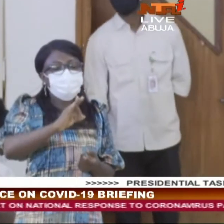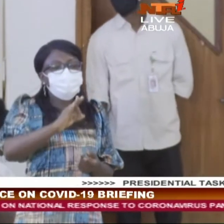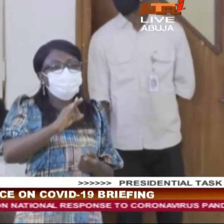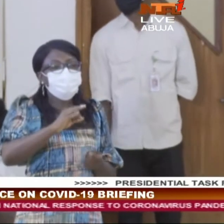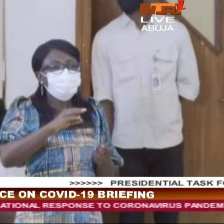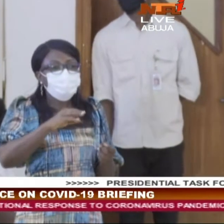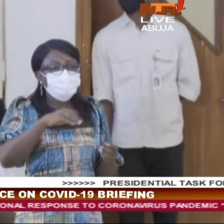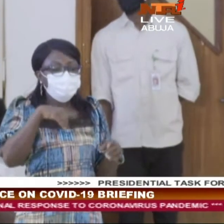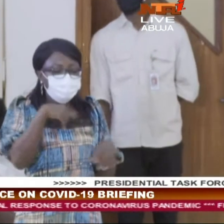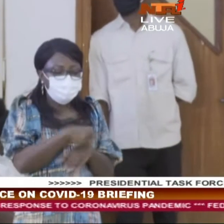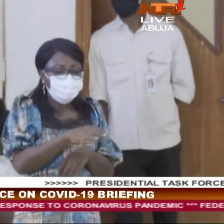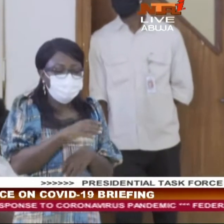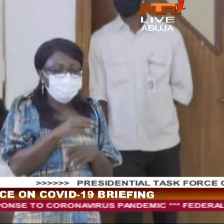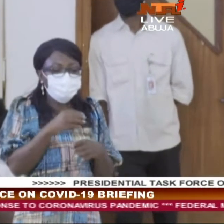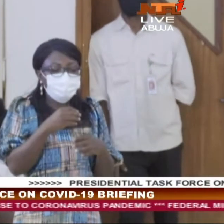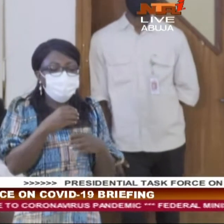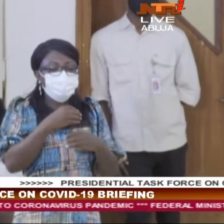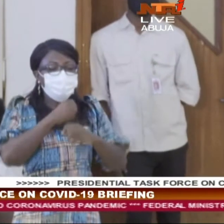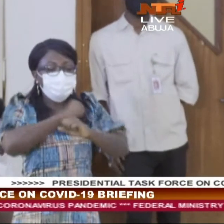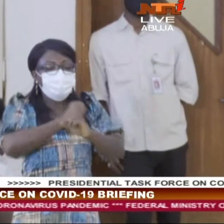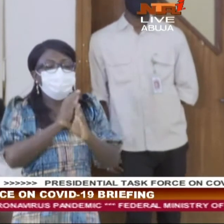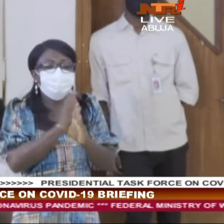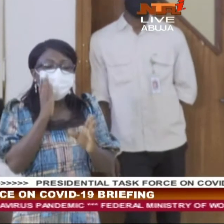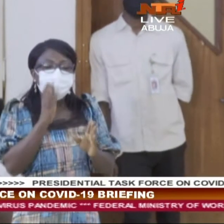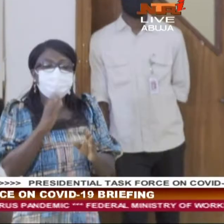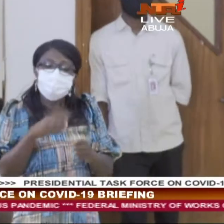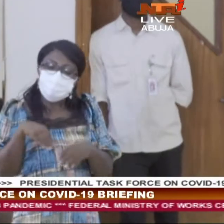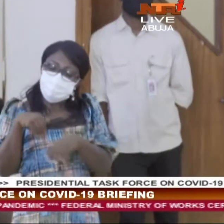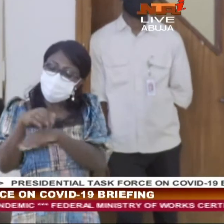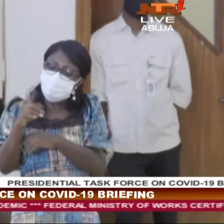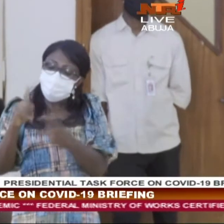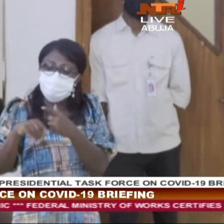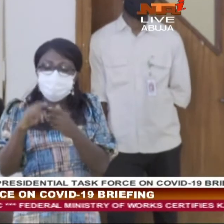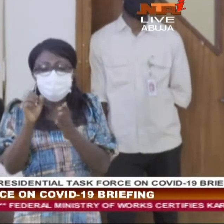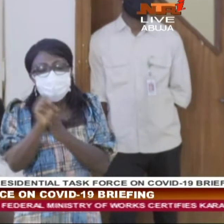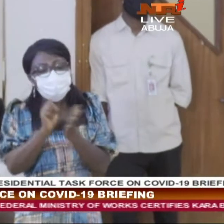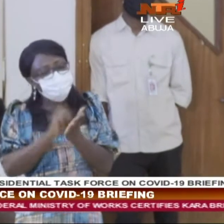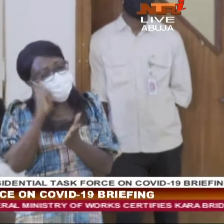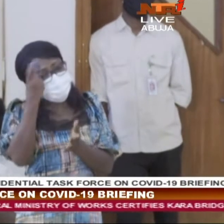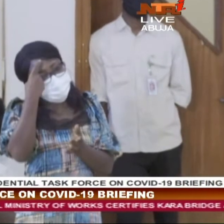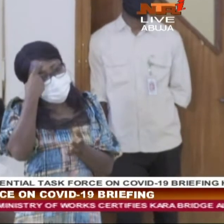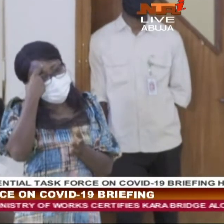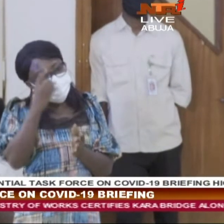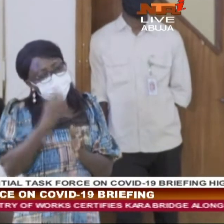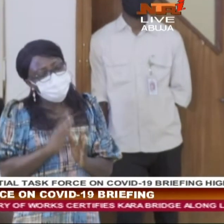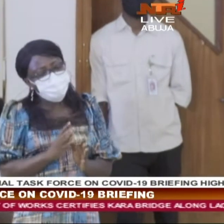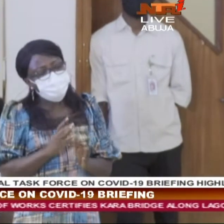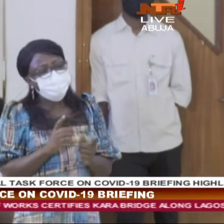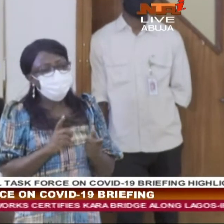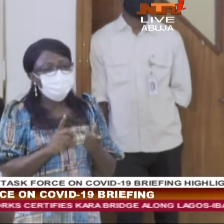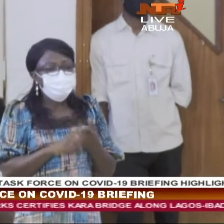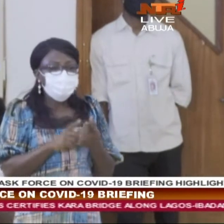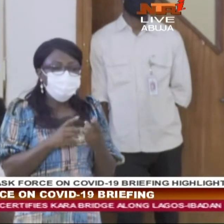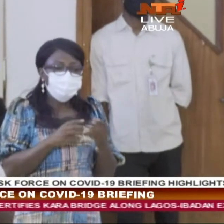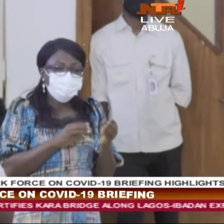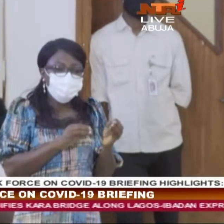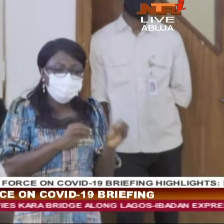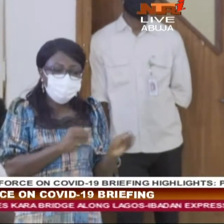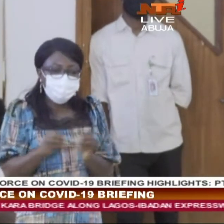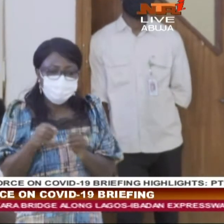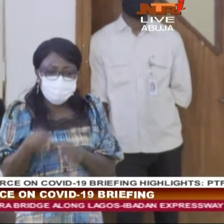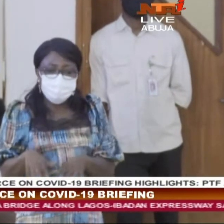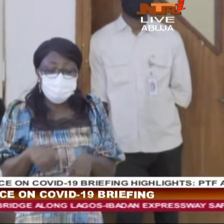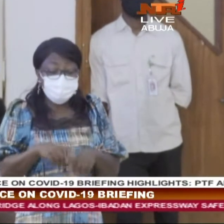the state governors. We are aware of some state governors who do not want to